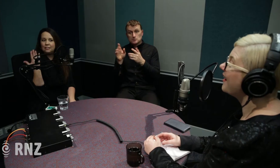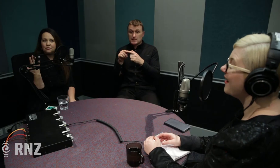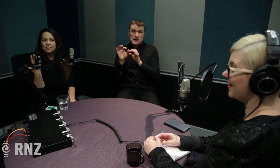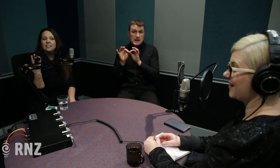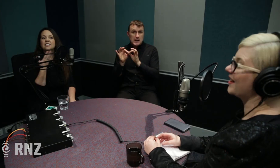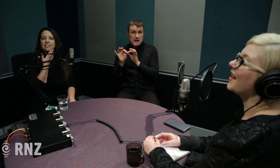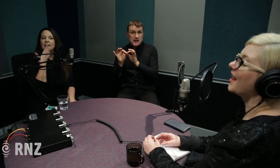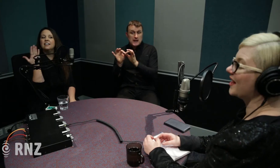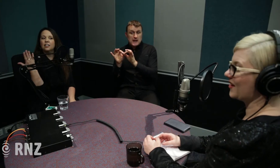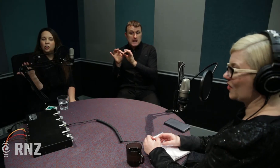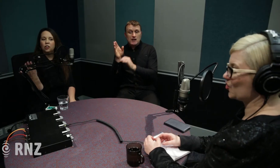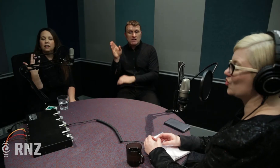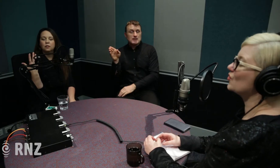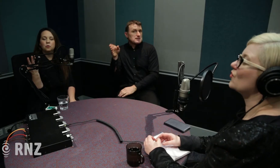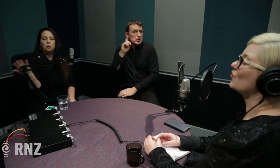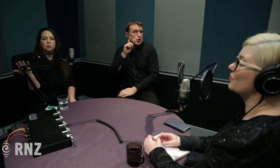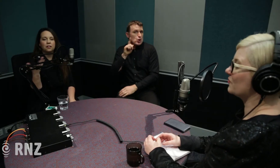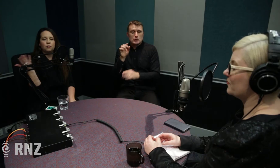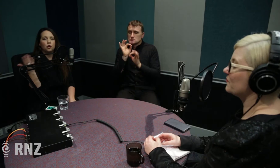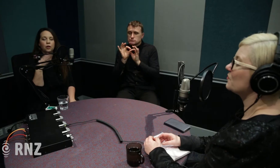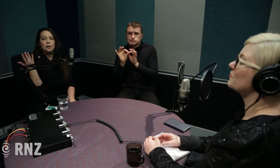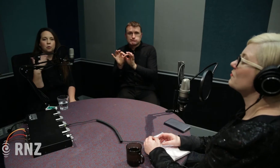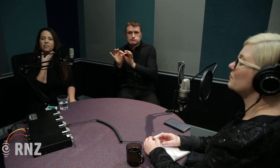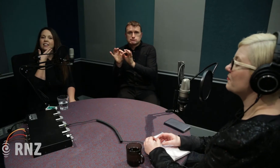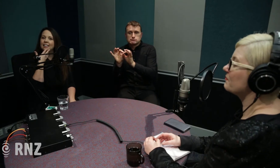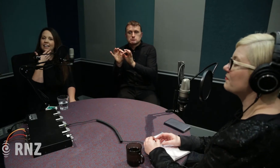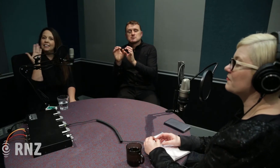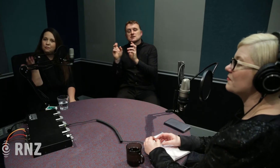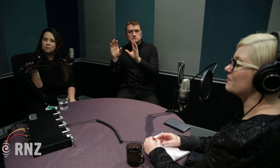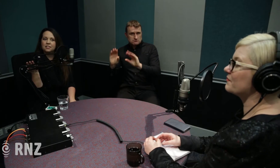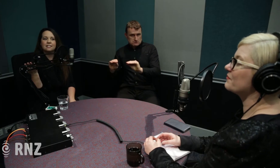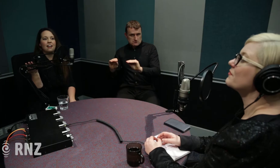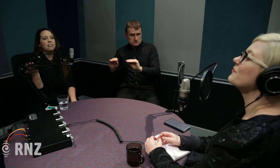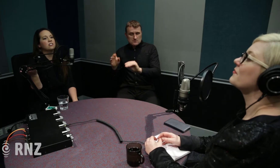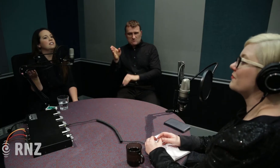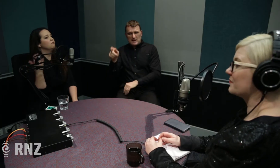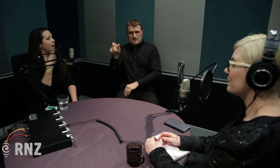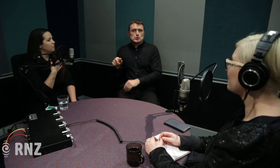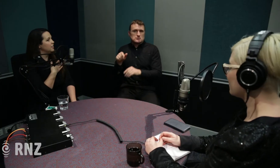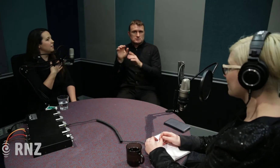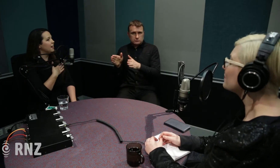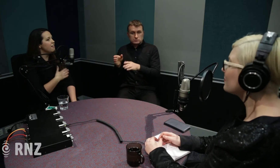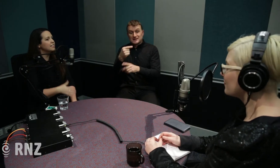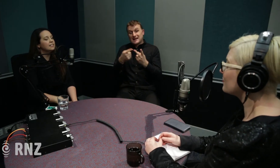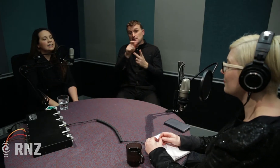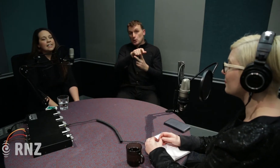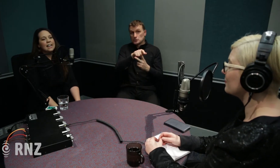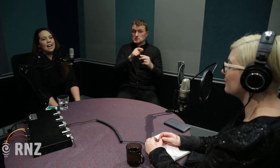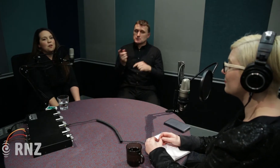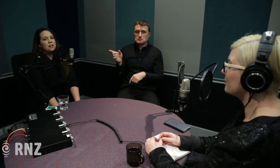go left to indicate a girl, or if you're a girl and a boy, you'd indicate left for this character and then right for the other